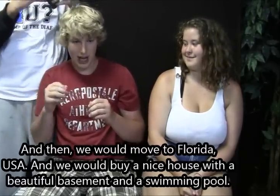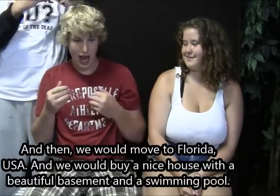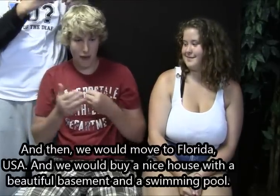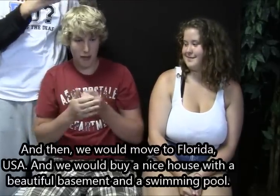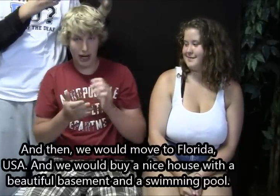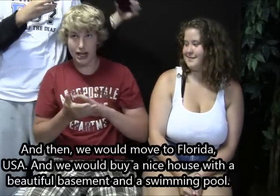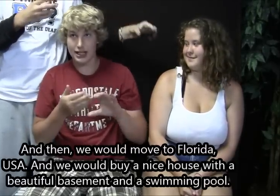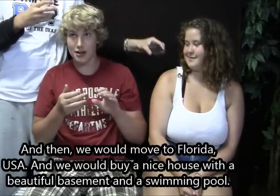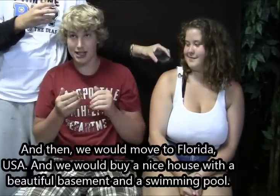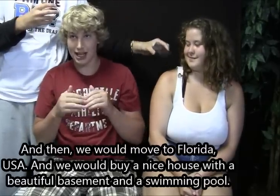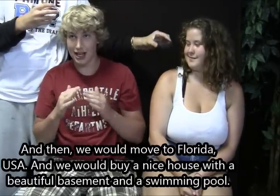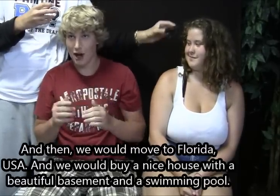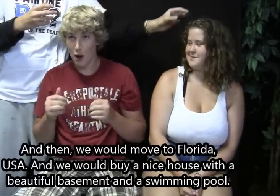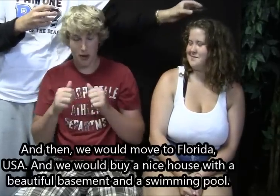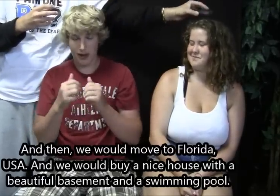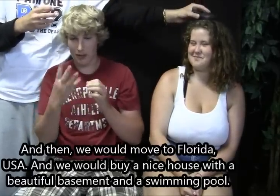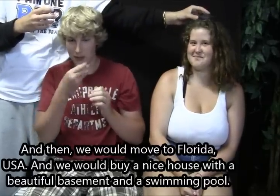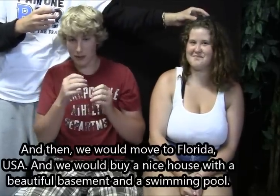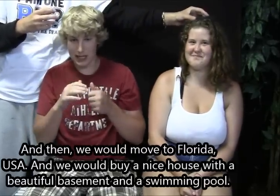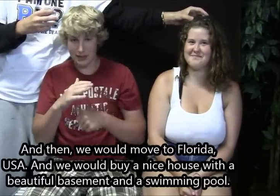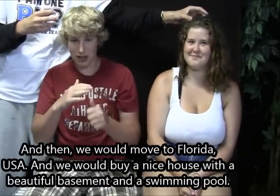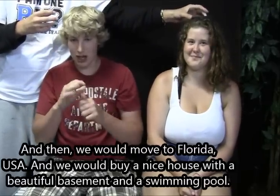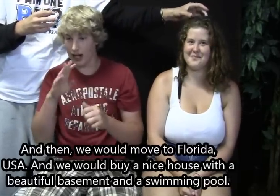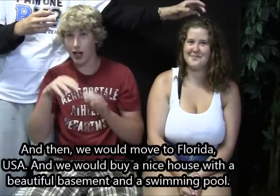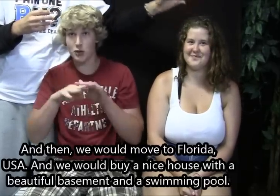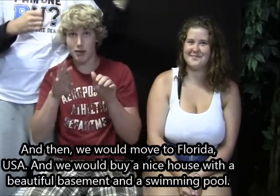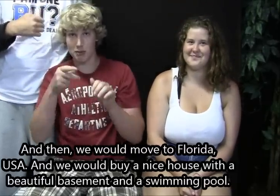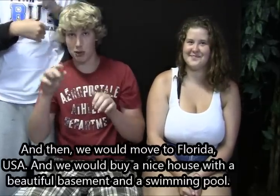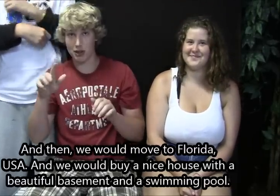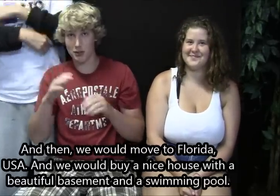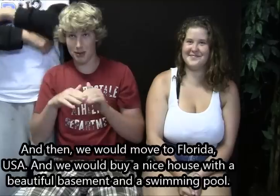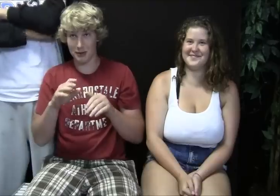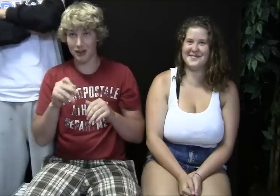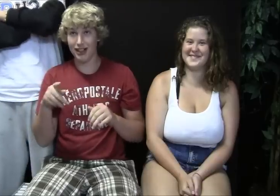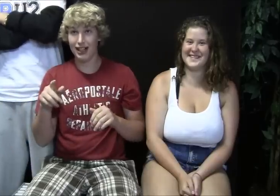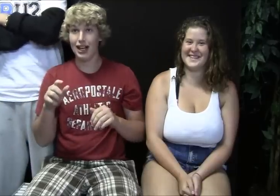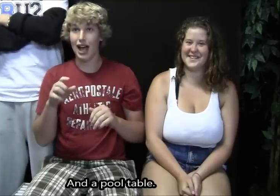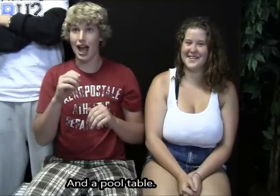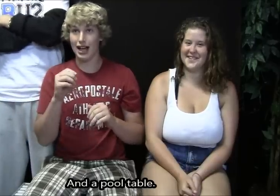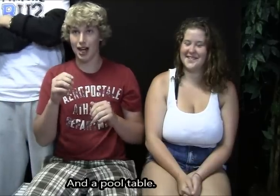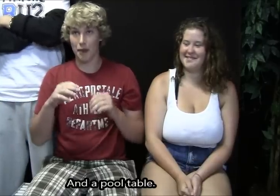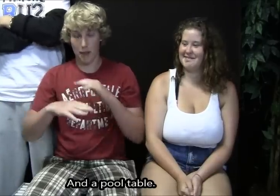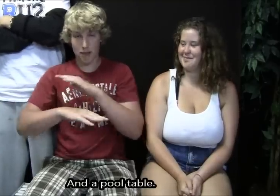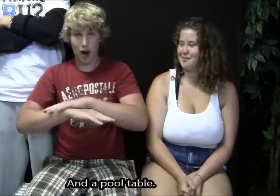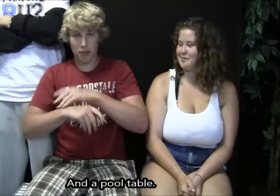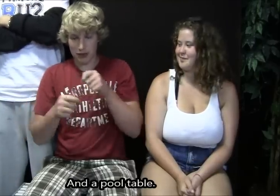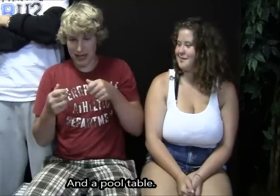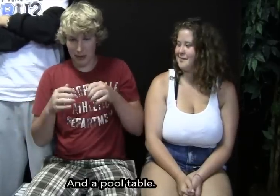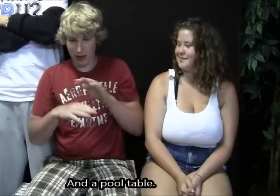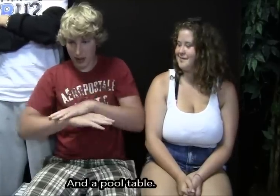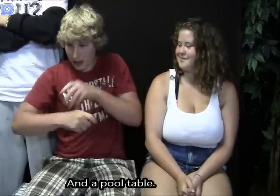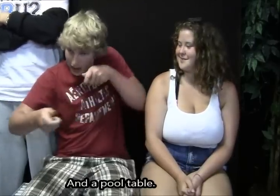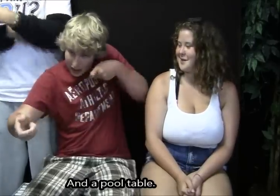and we'd buy a nice house with a beautiful basement and a swimming pool, and a pool table.